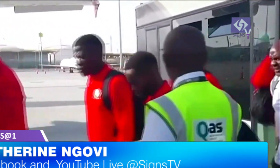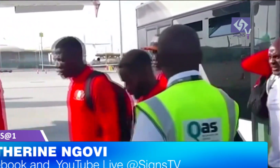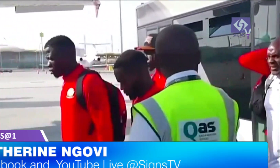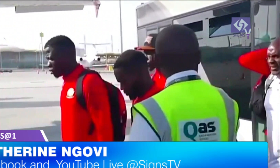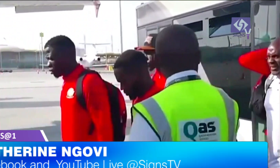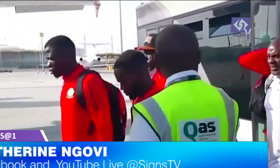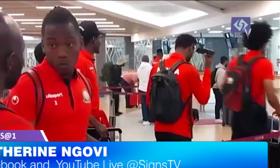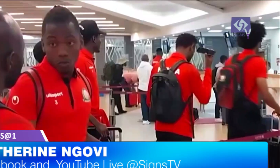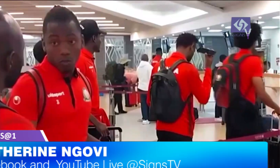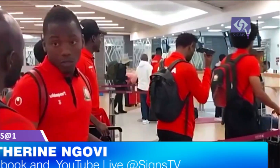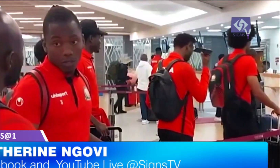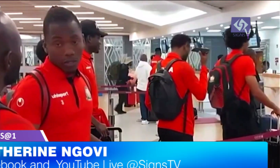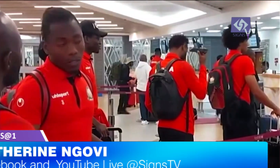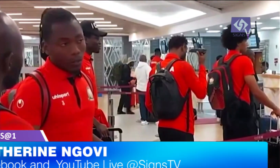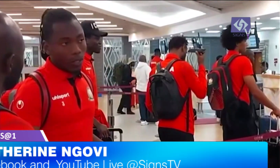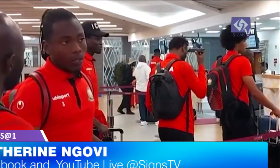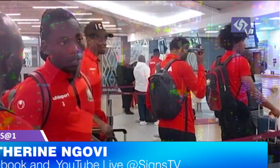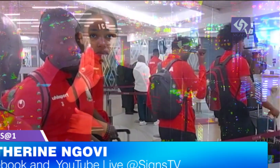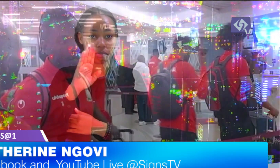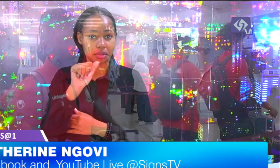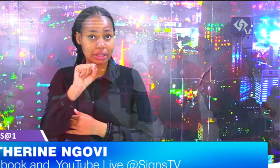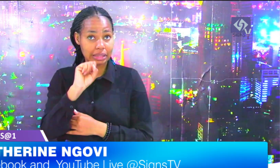Moi Air Base in Nairobi.